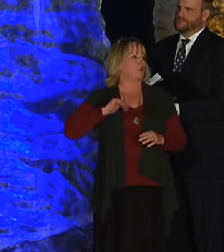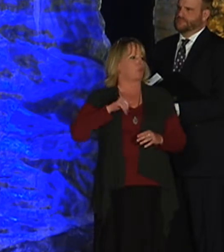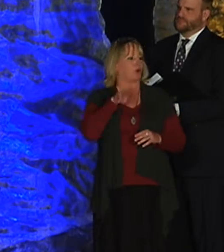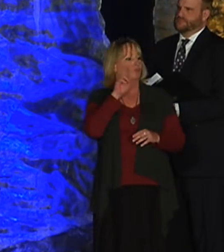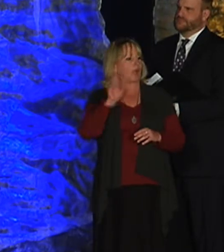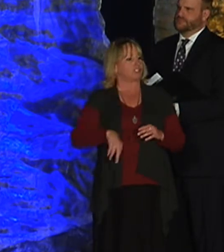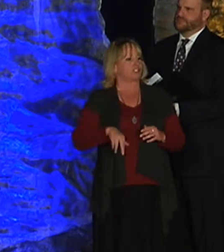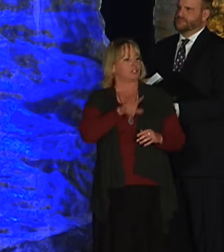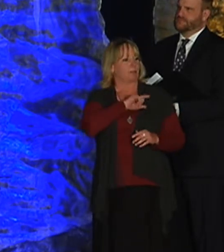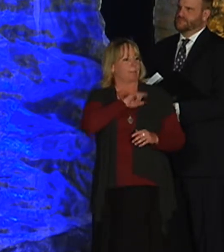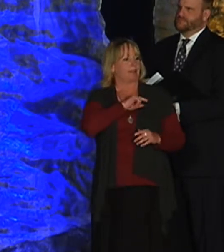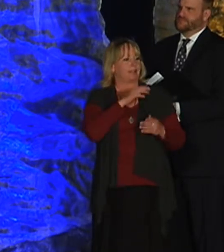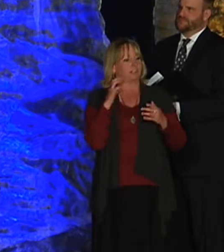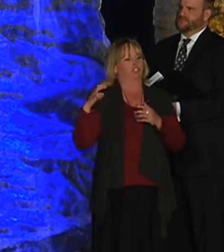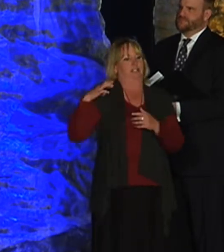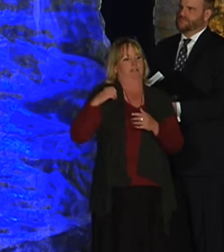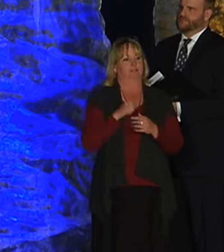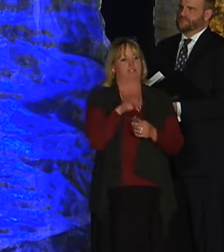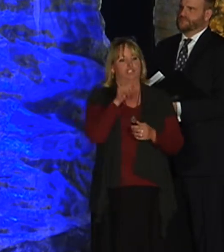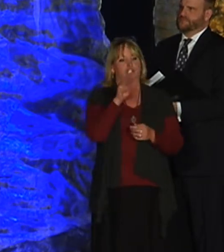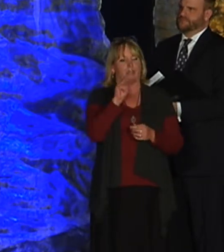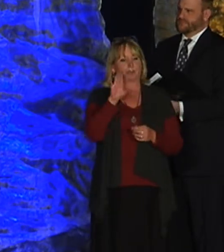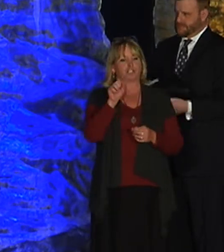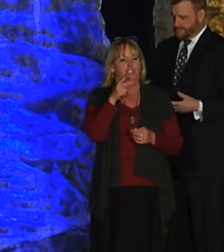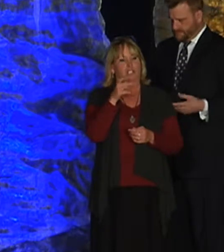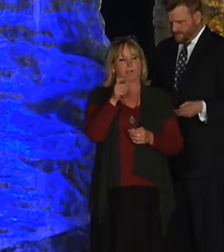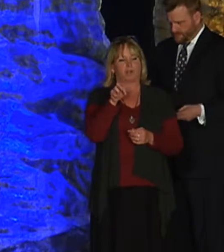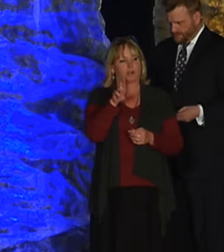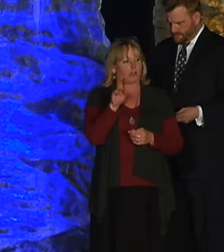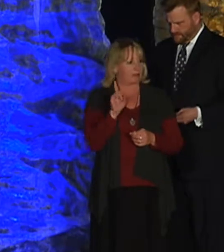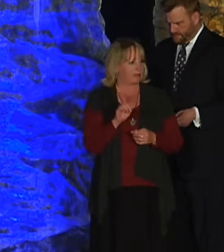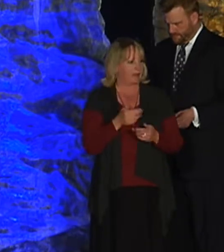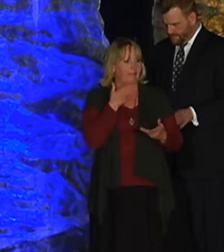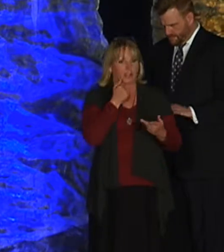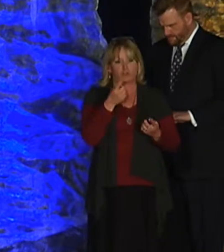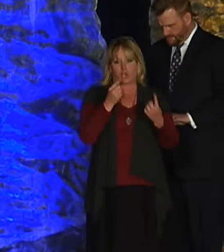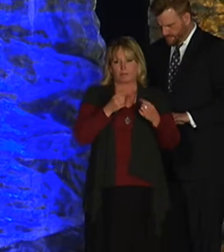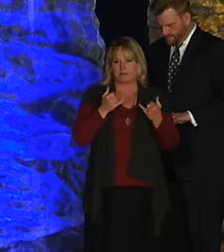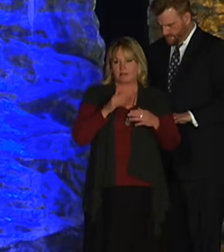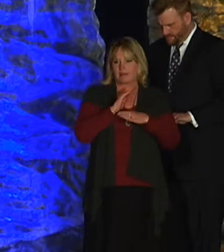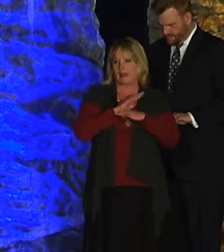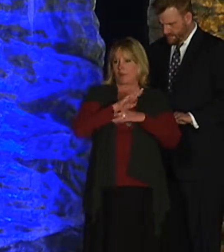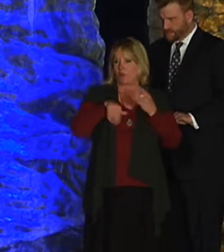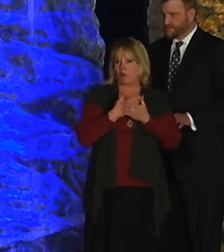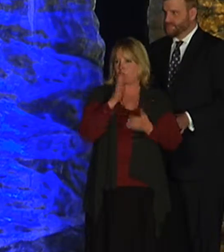Police Chief Jim Shepherd. Thank you again for being with us tonight and for all of your support.